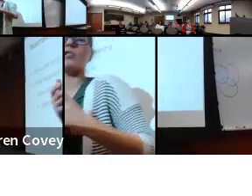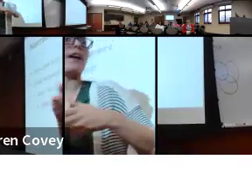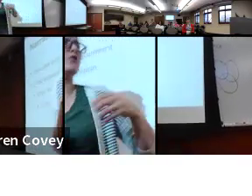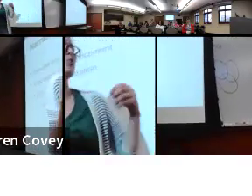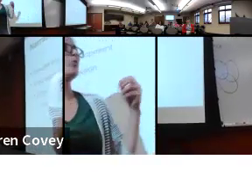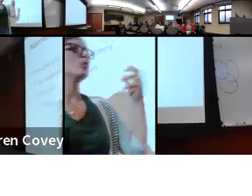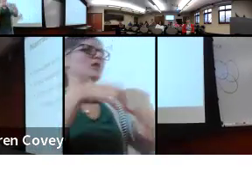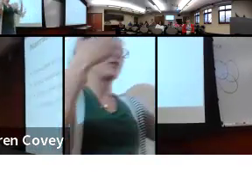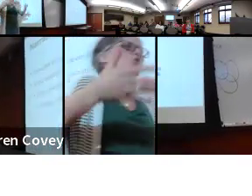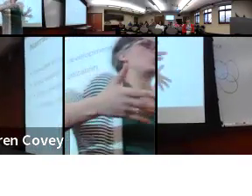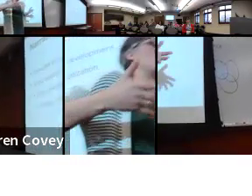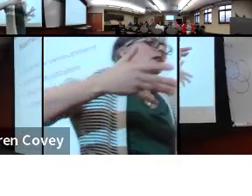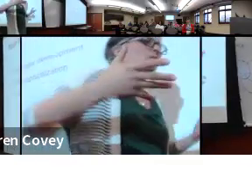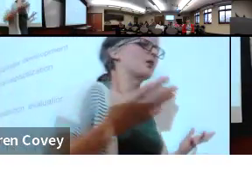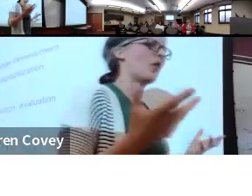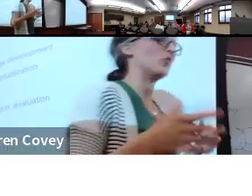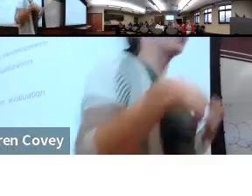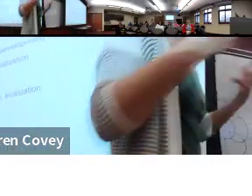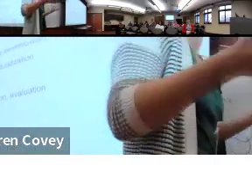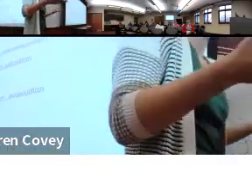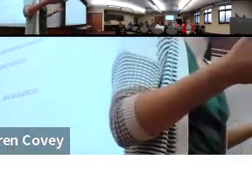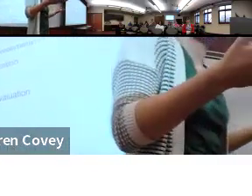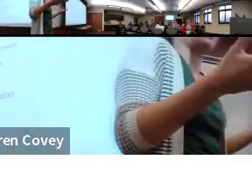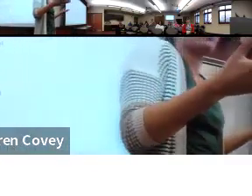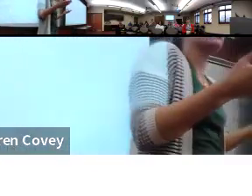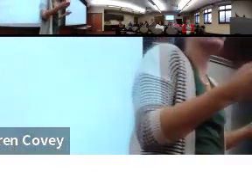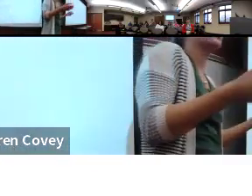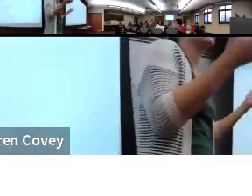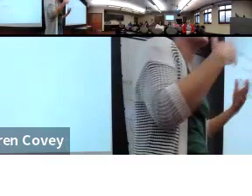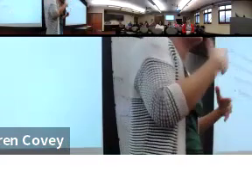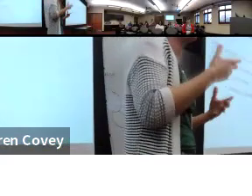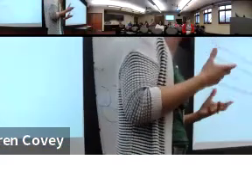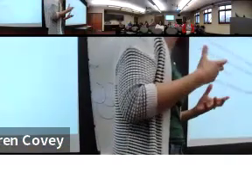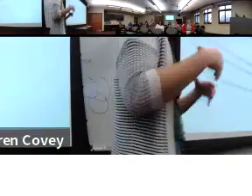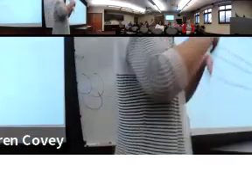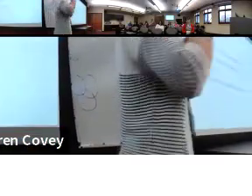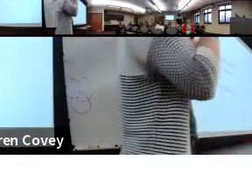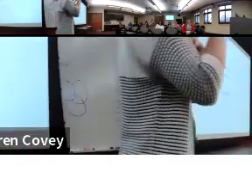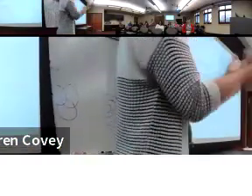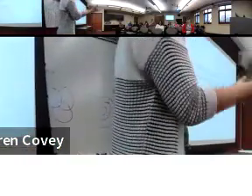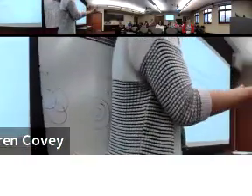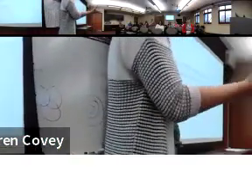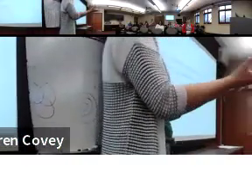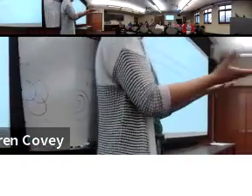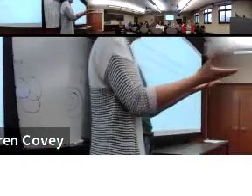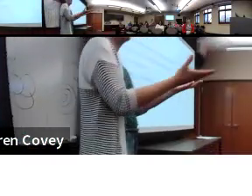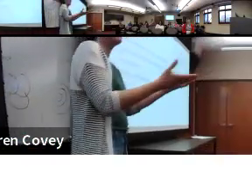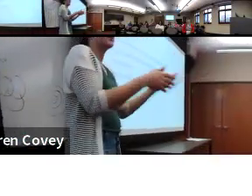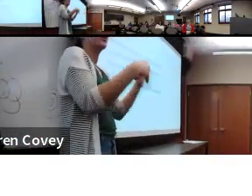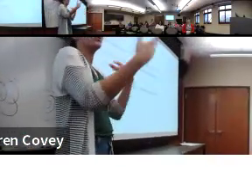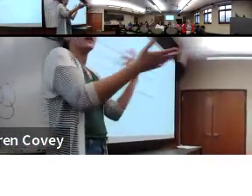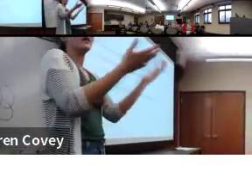narrative, you of course have to use language to express how you're conceptualizing something, right? So in the studies that I do, people typically watch a